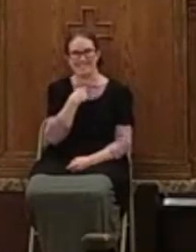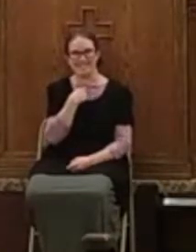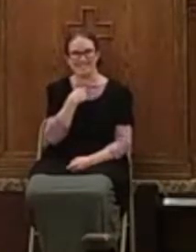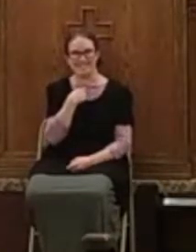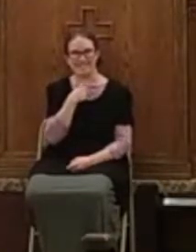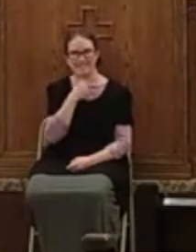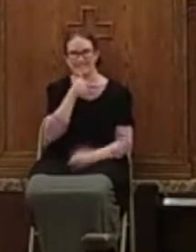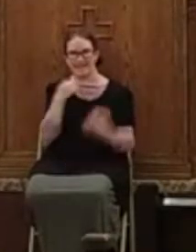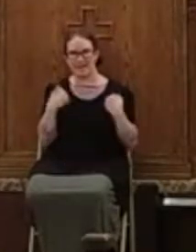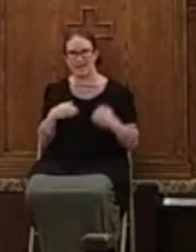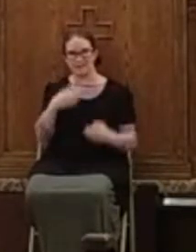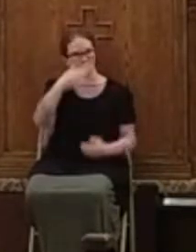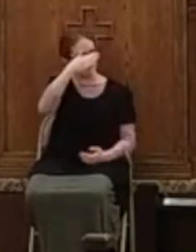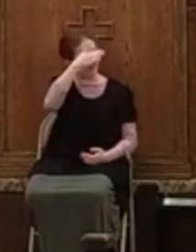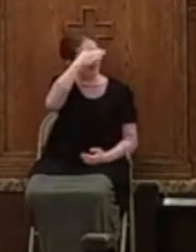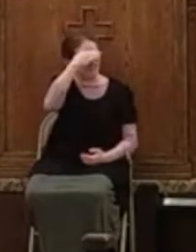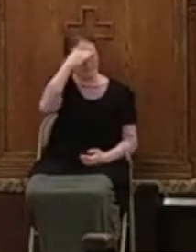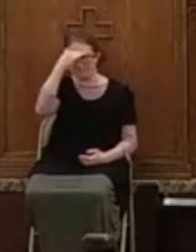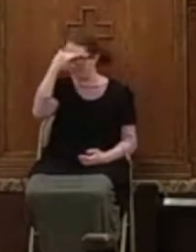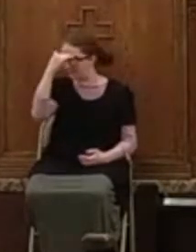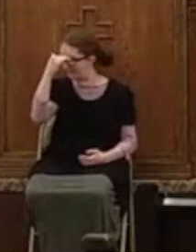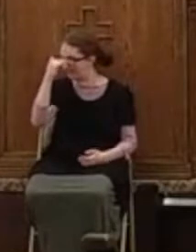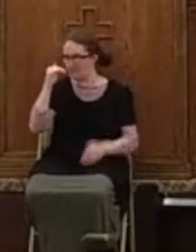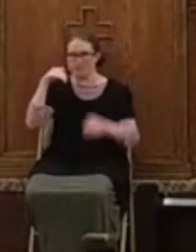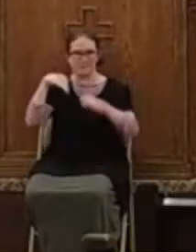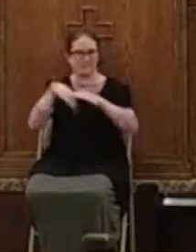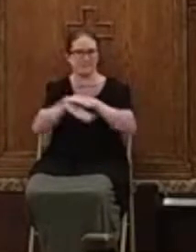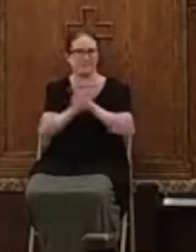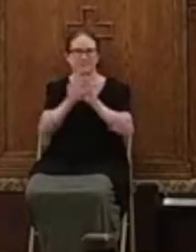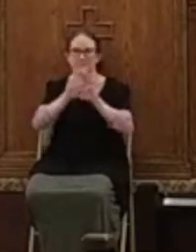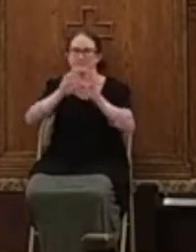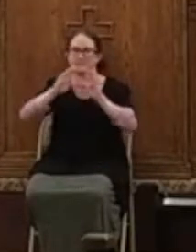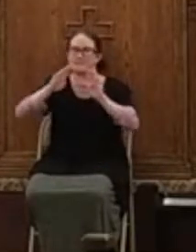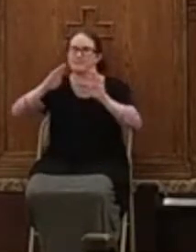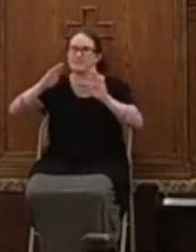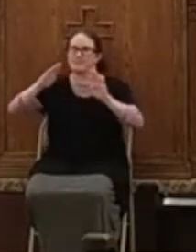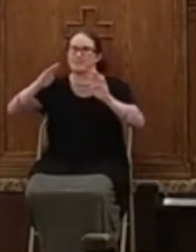I didn't have to look around and see who was watching. I just walked through those double doors.